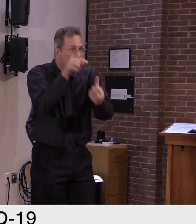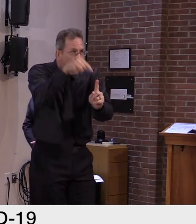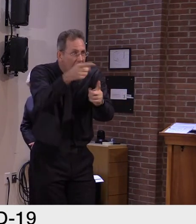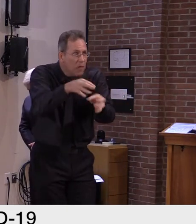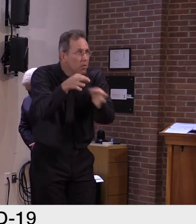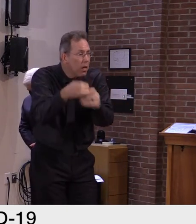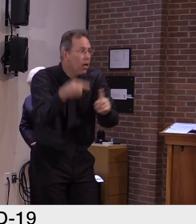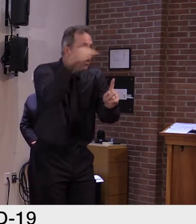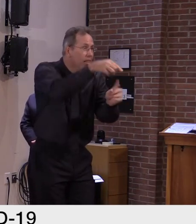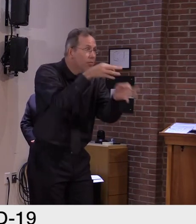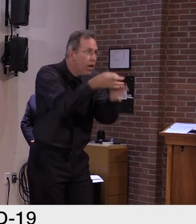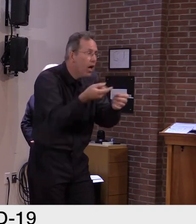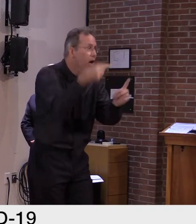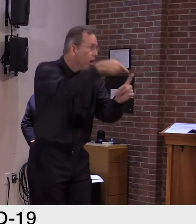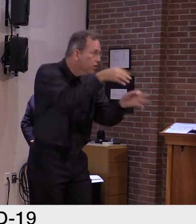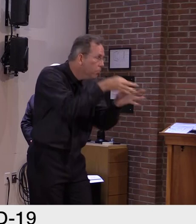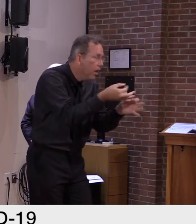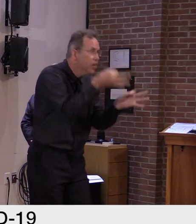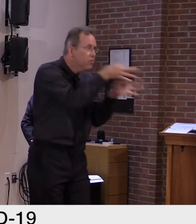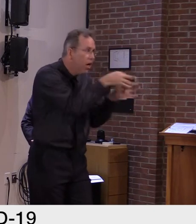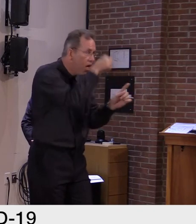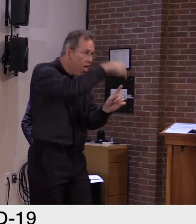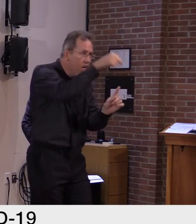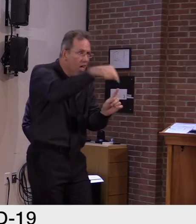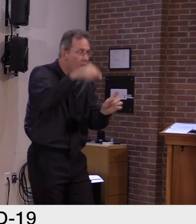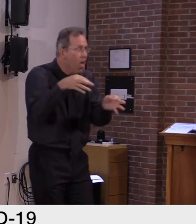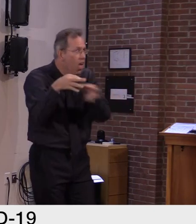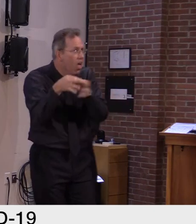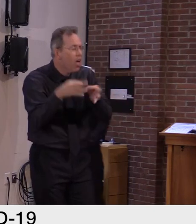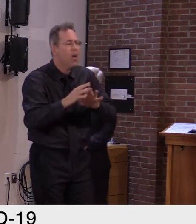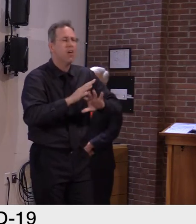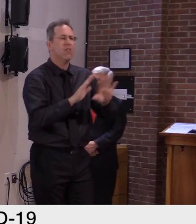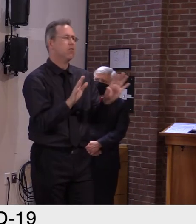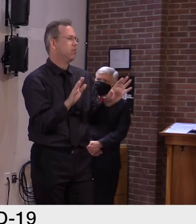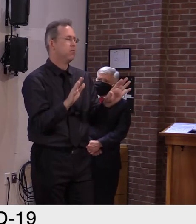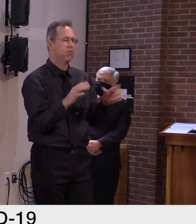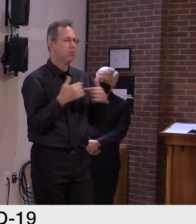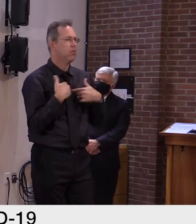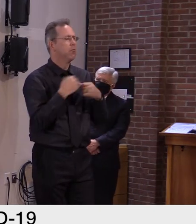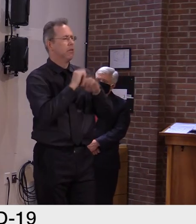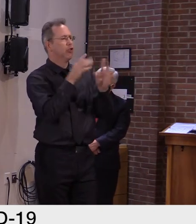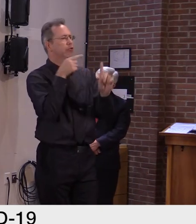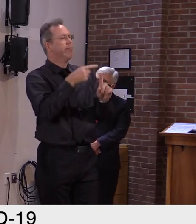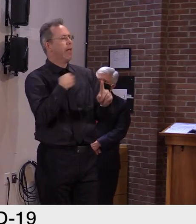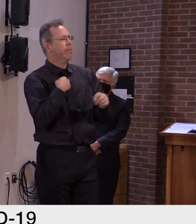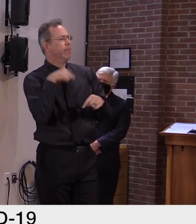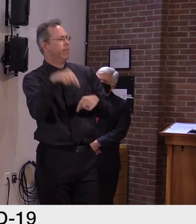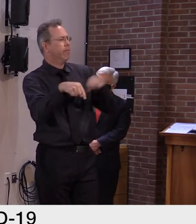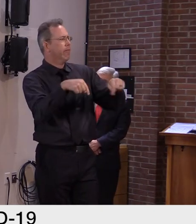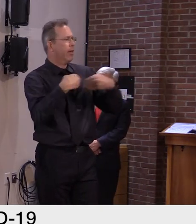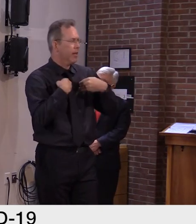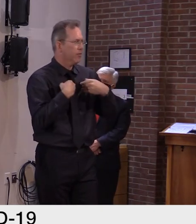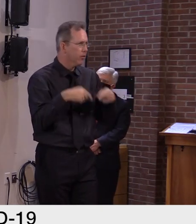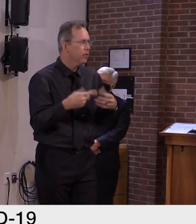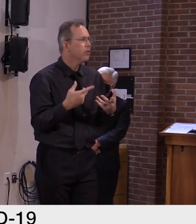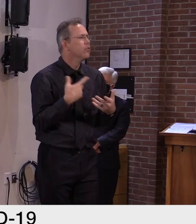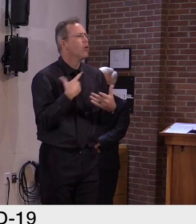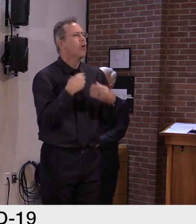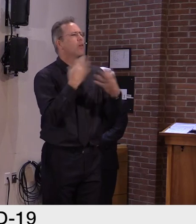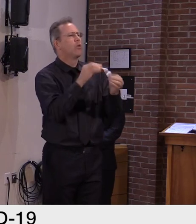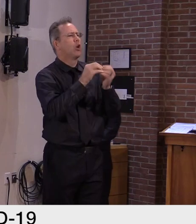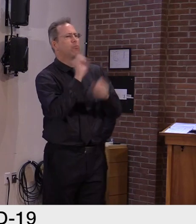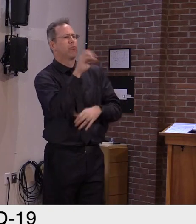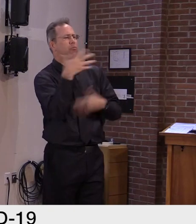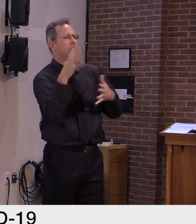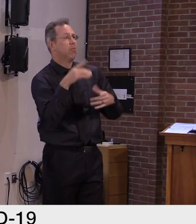being transparent about the Rutland outbreak, and Secretary Smith just presented the numbers on it again today when he got questioned about